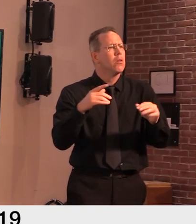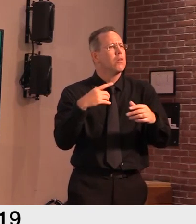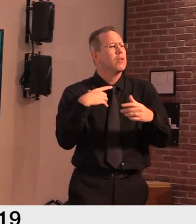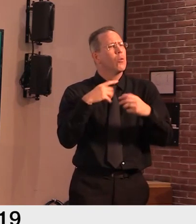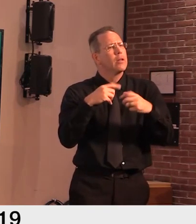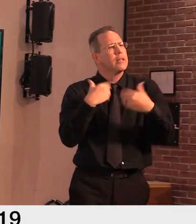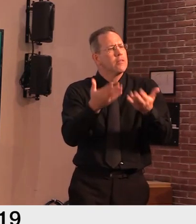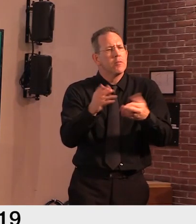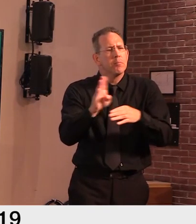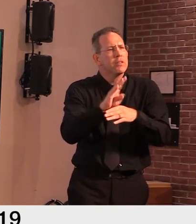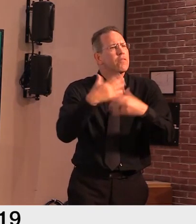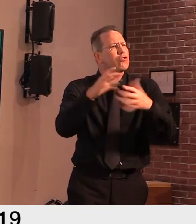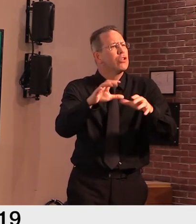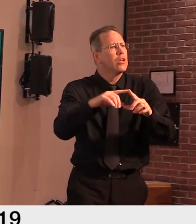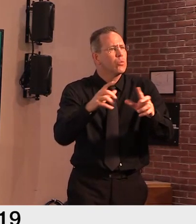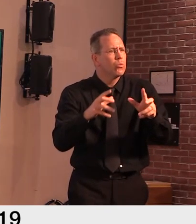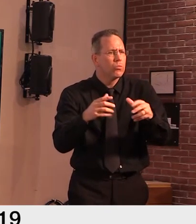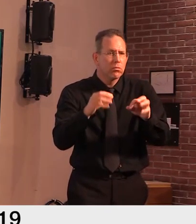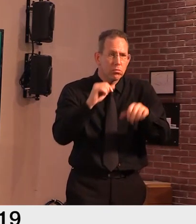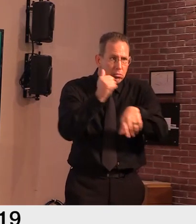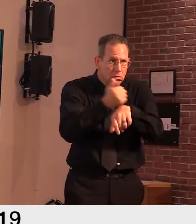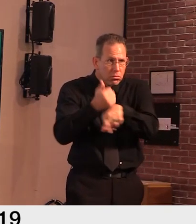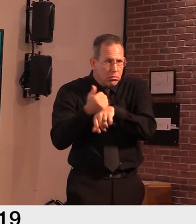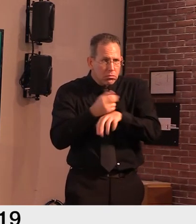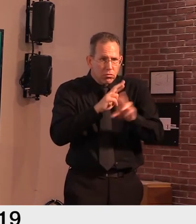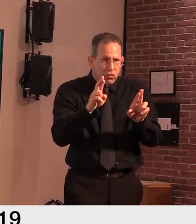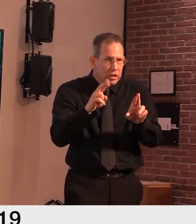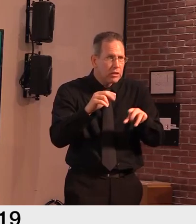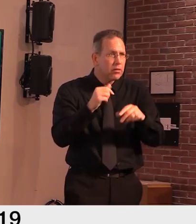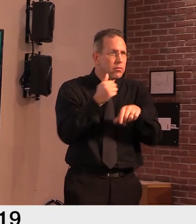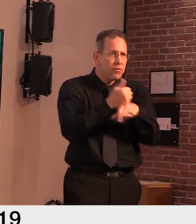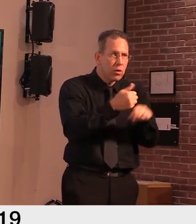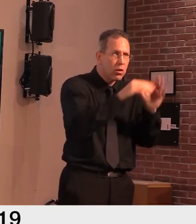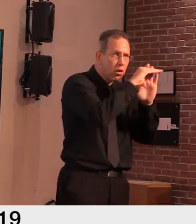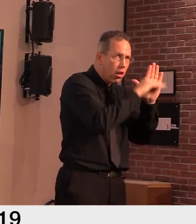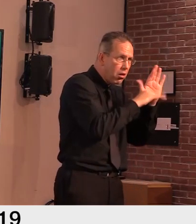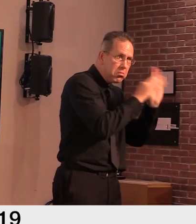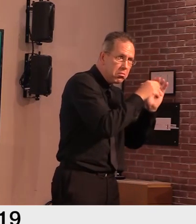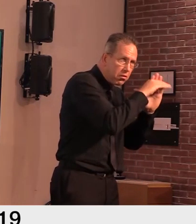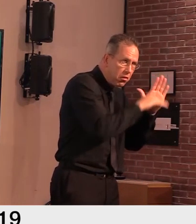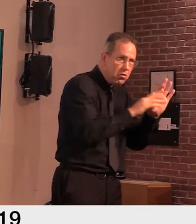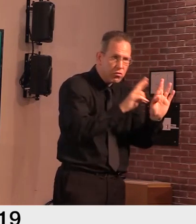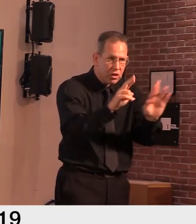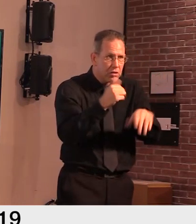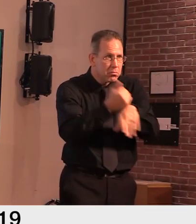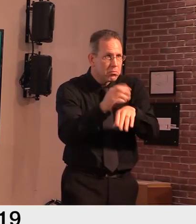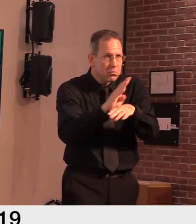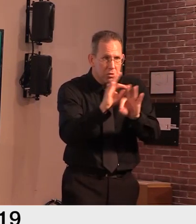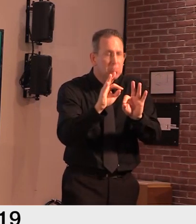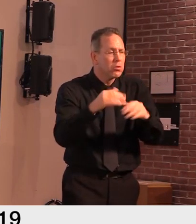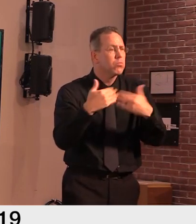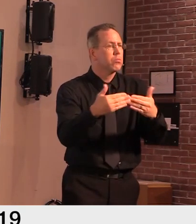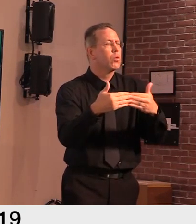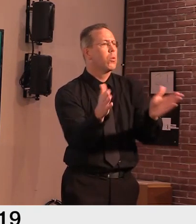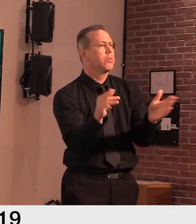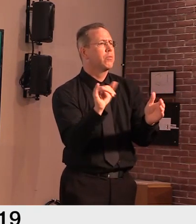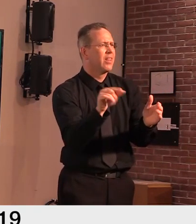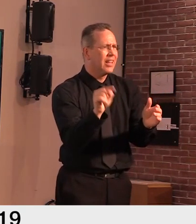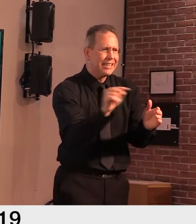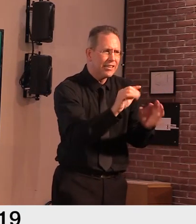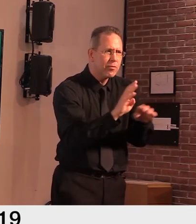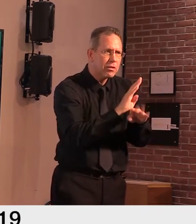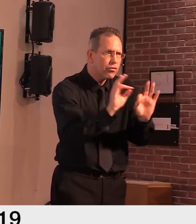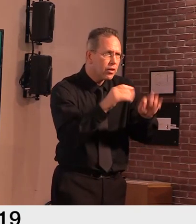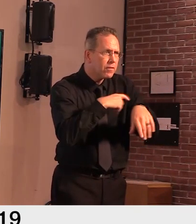been measured and methodical. Each turn has been a delicate balance between data and businesses'